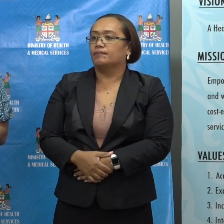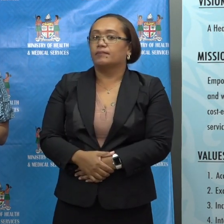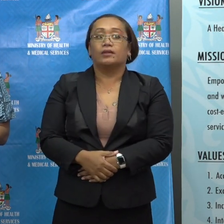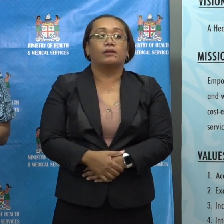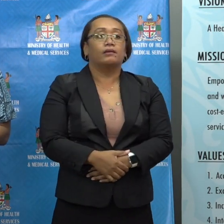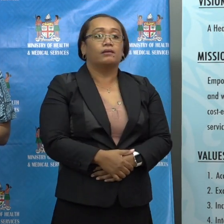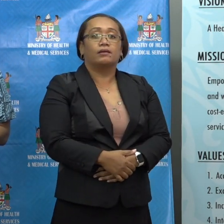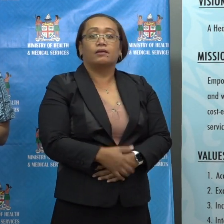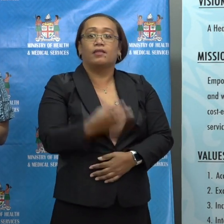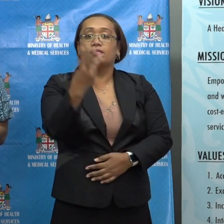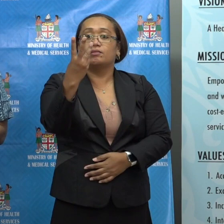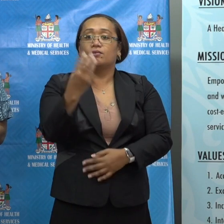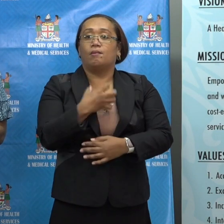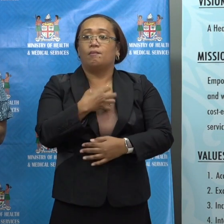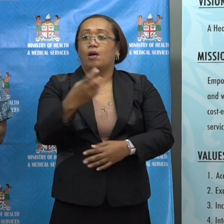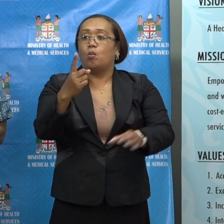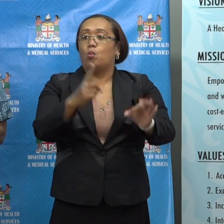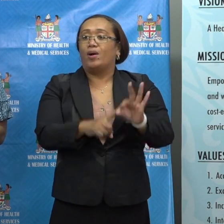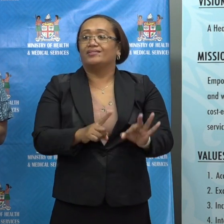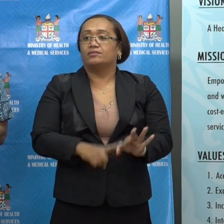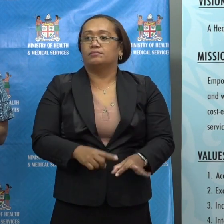questions.